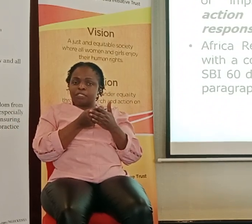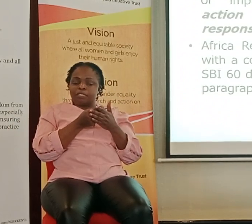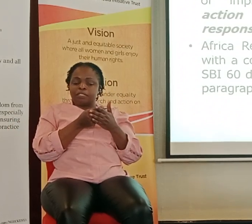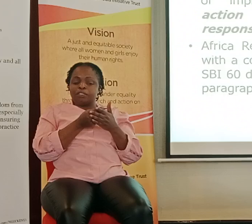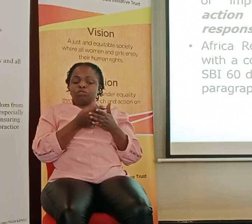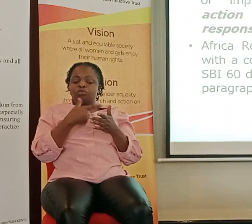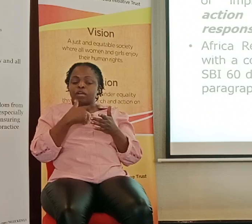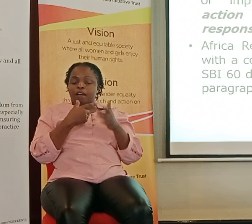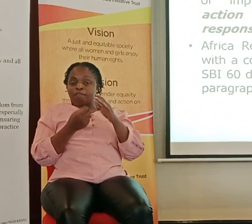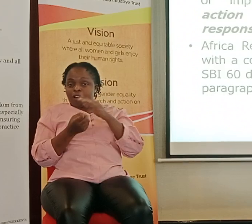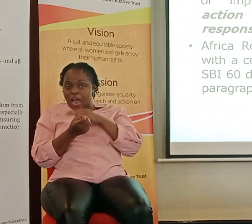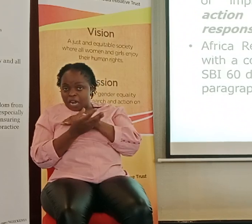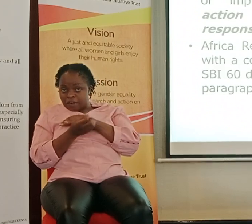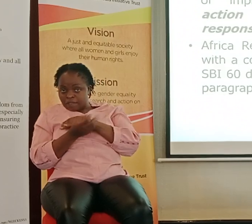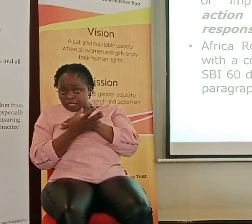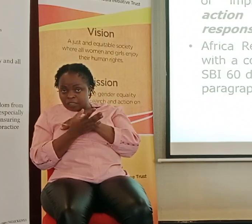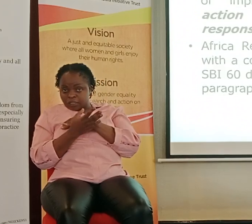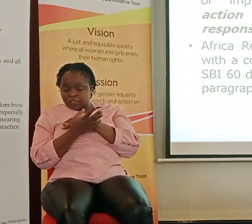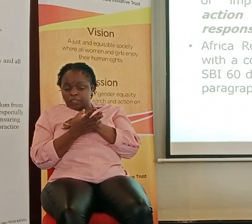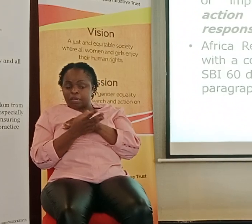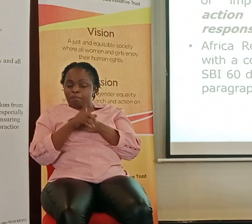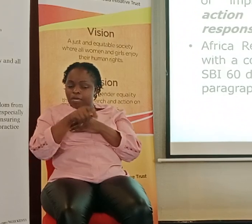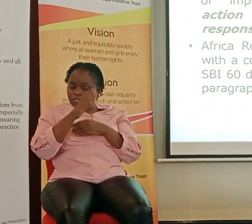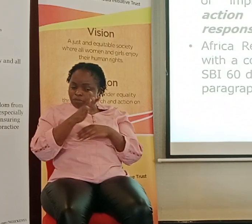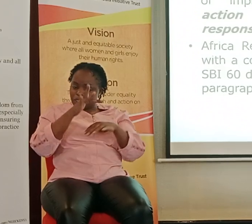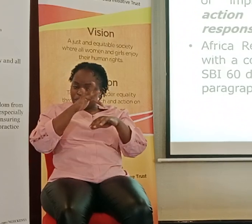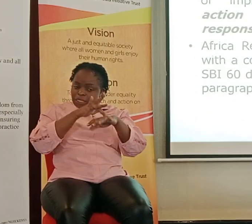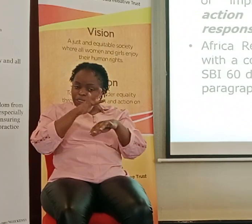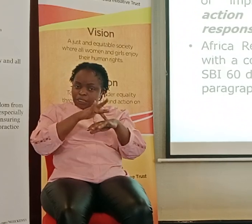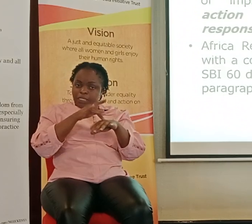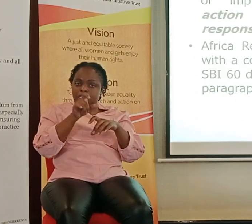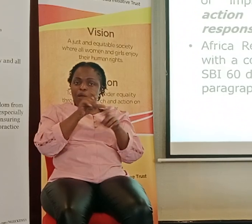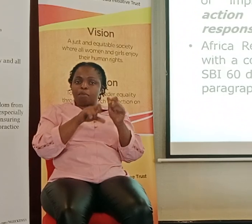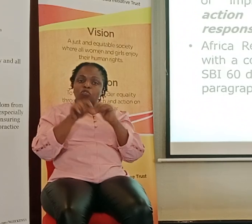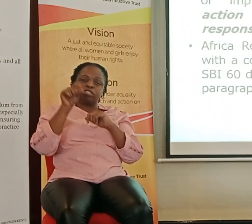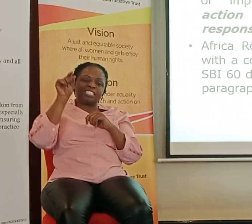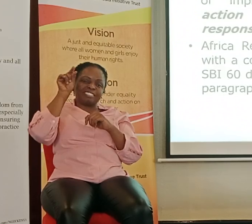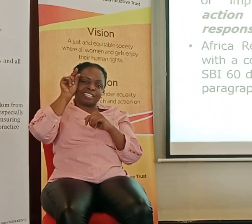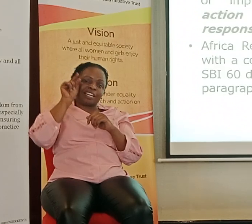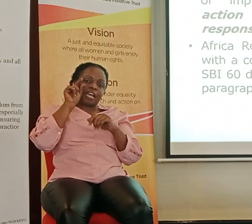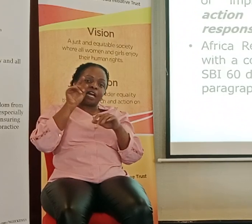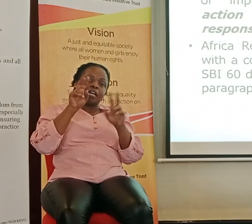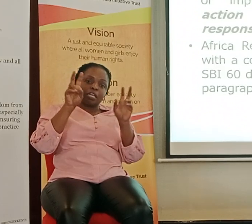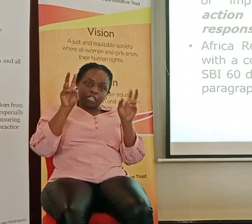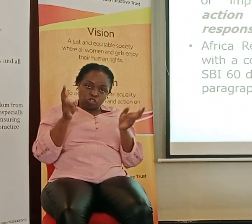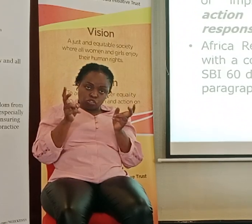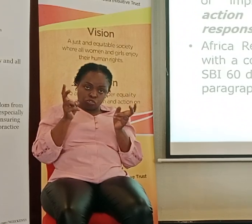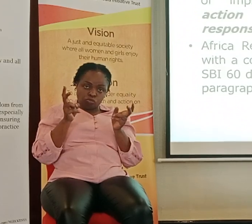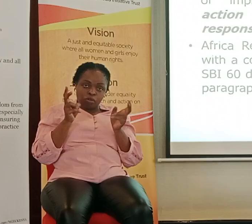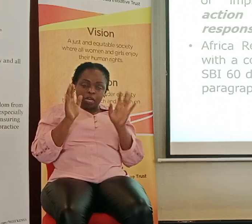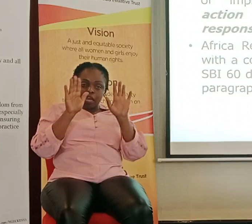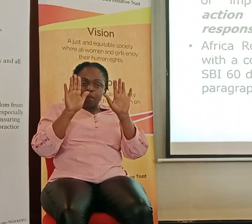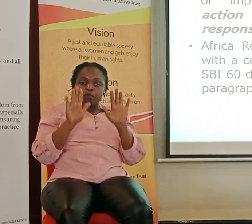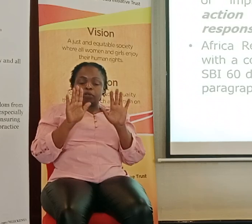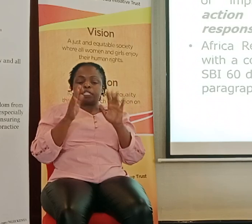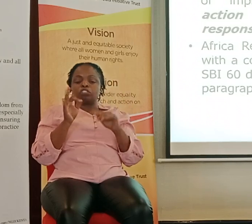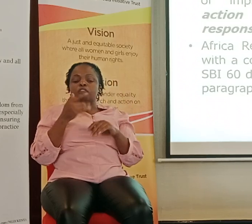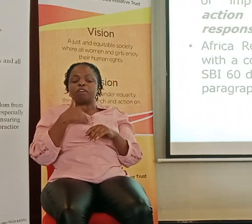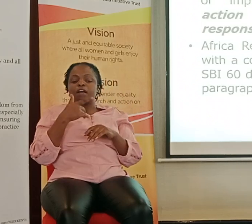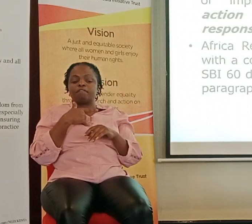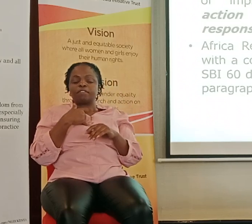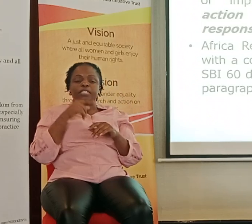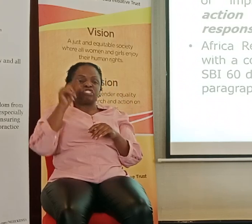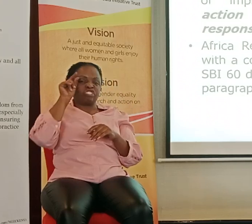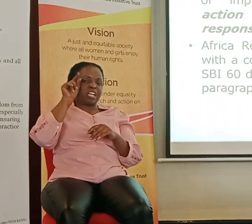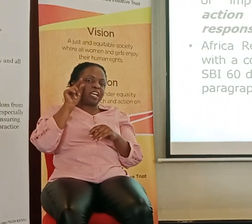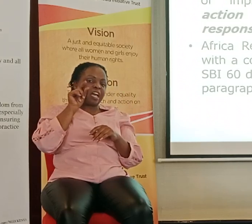mechanism needs to be sensitized about gender issues and the importance of having gender